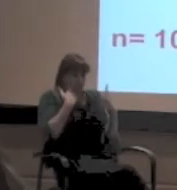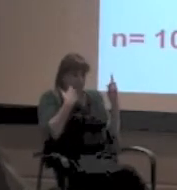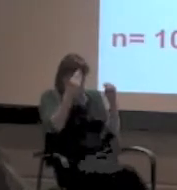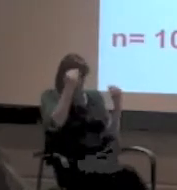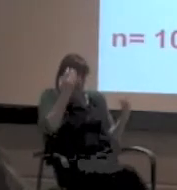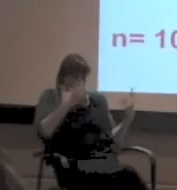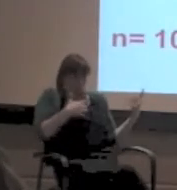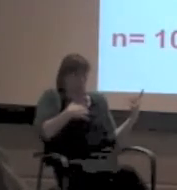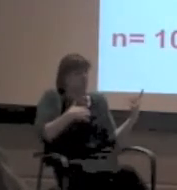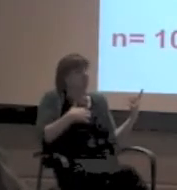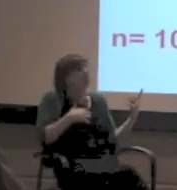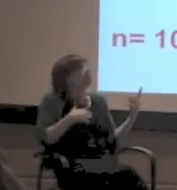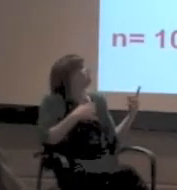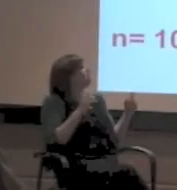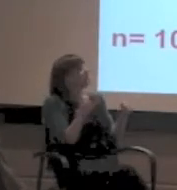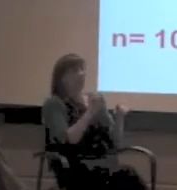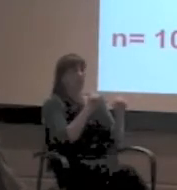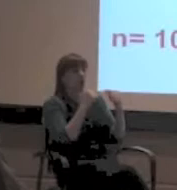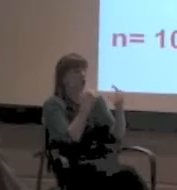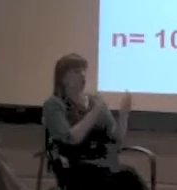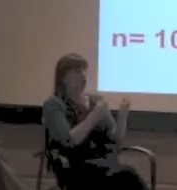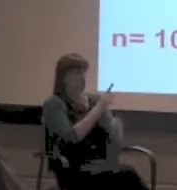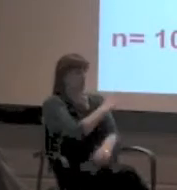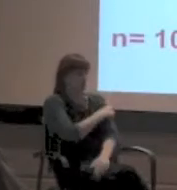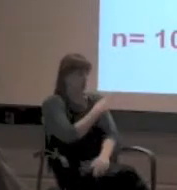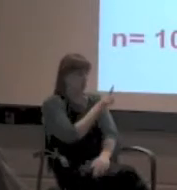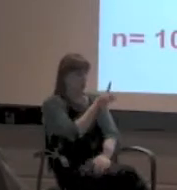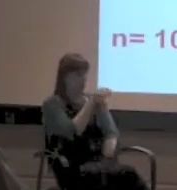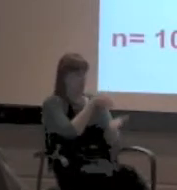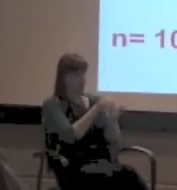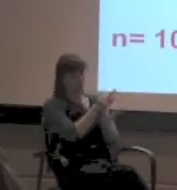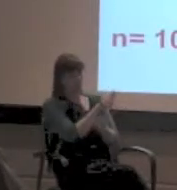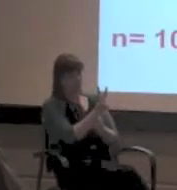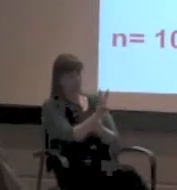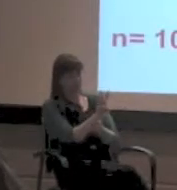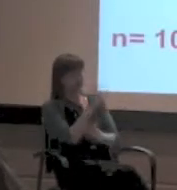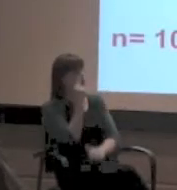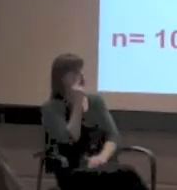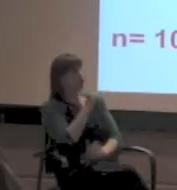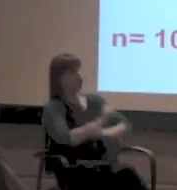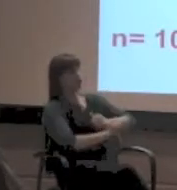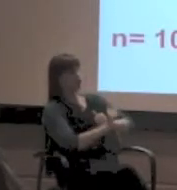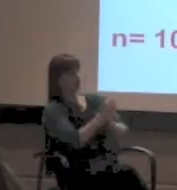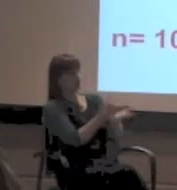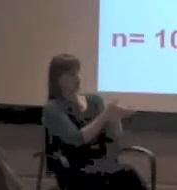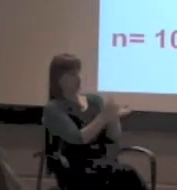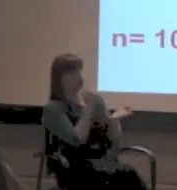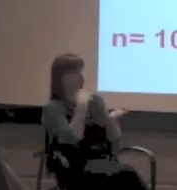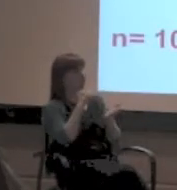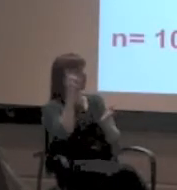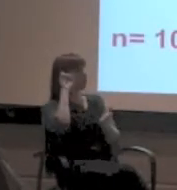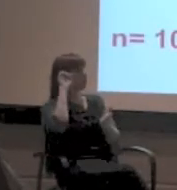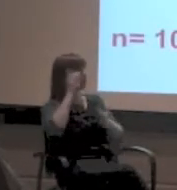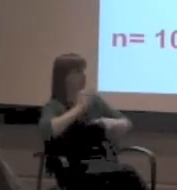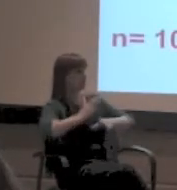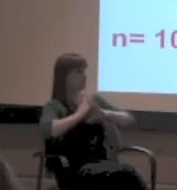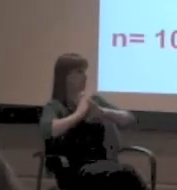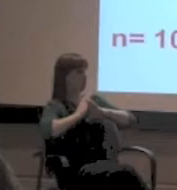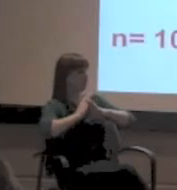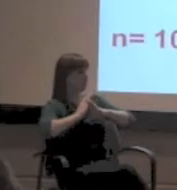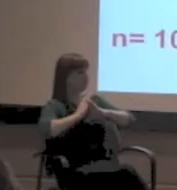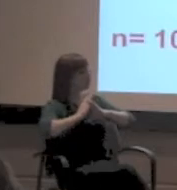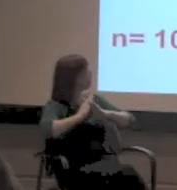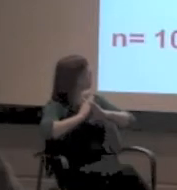same group of patients, 1,036, and we looked at what are the risk factors of shunts blocking.